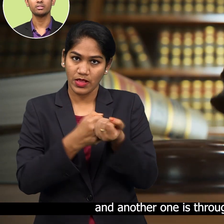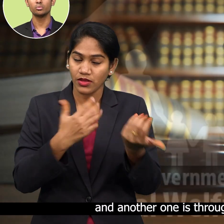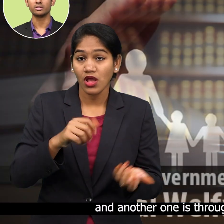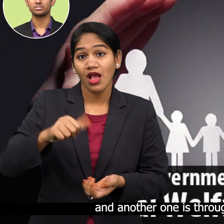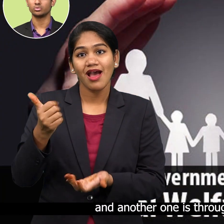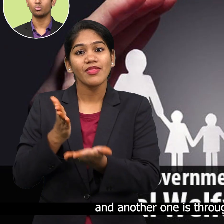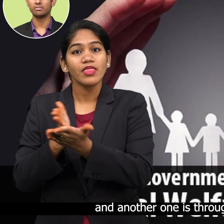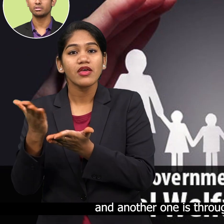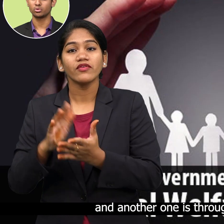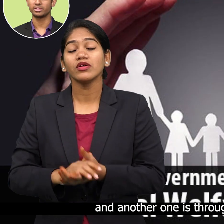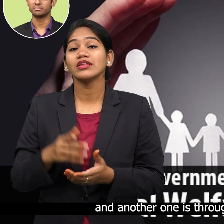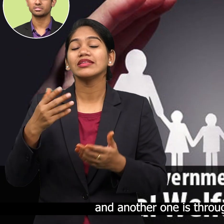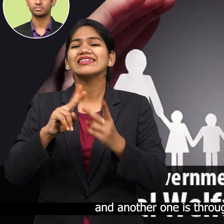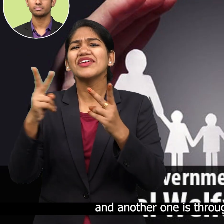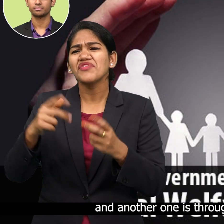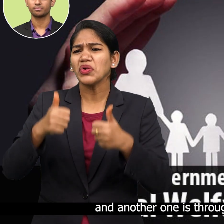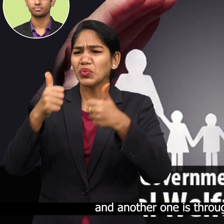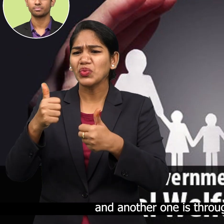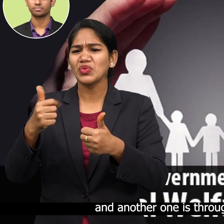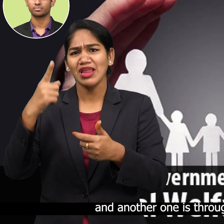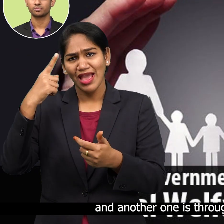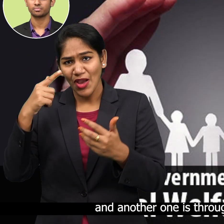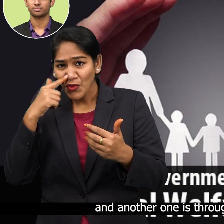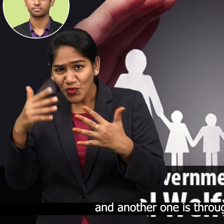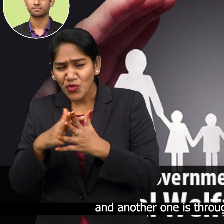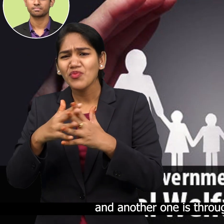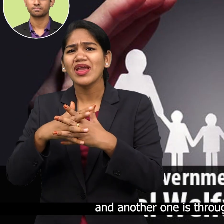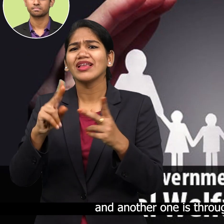and another one is through the welfare programs.